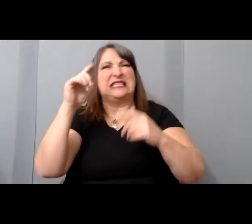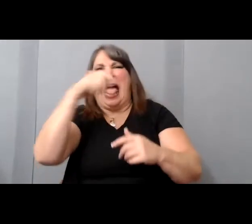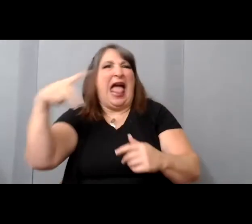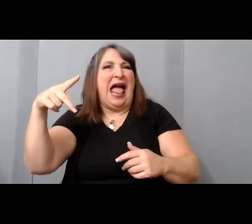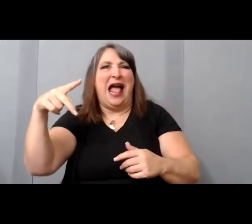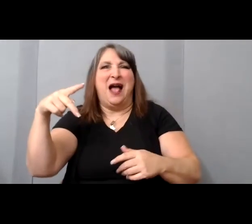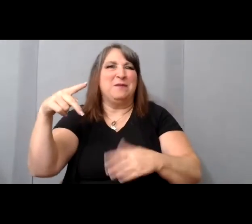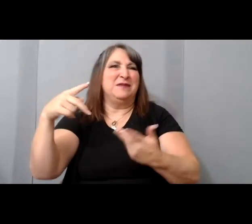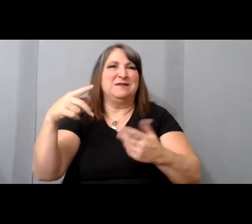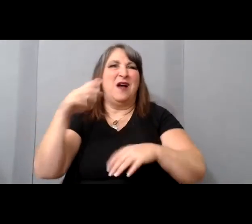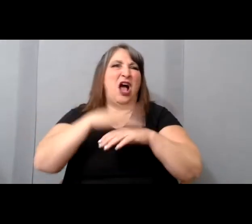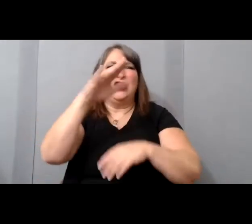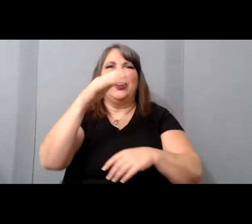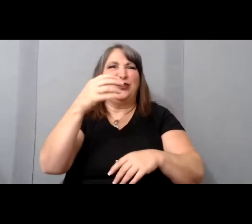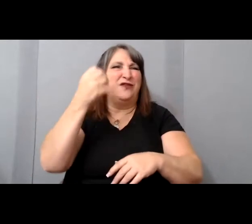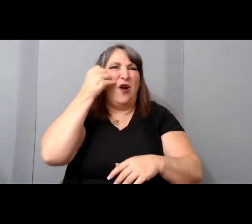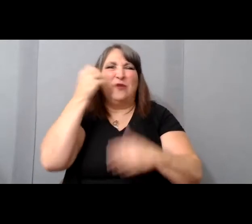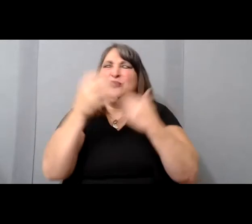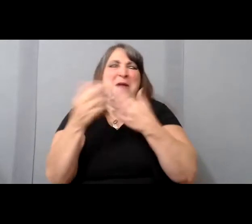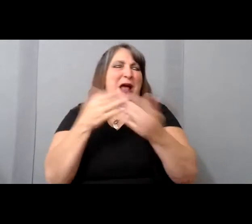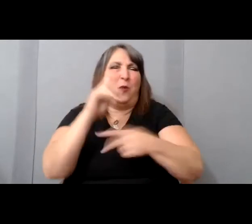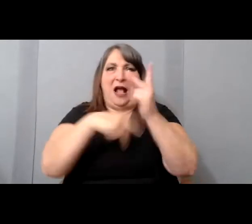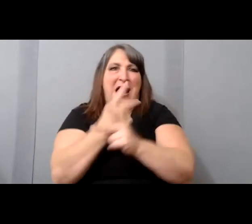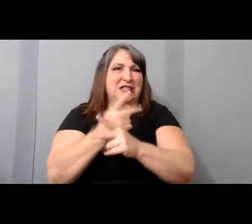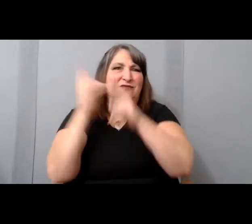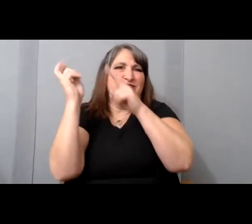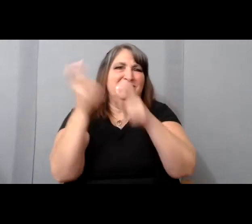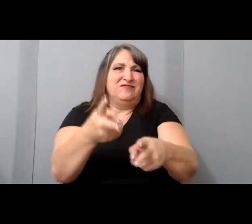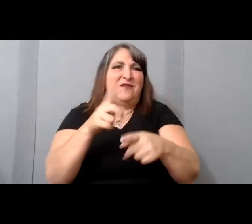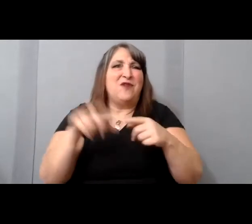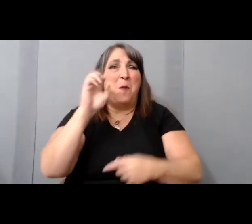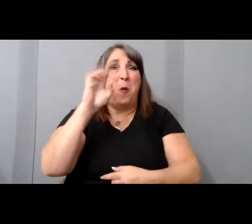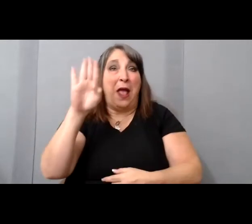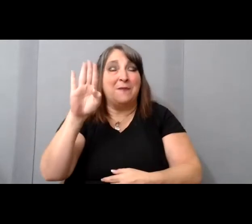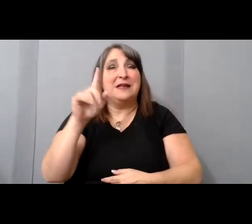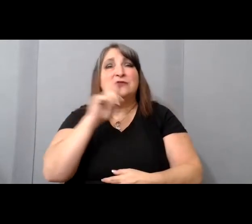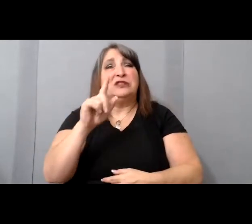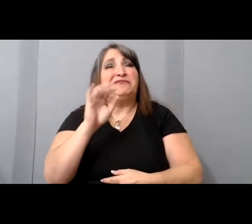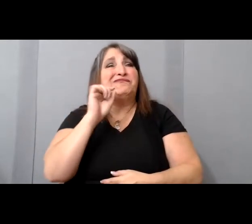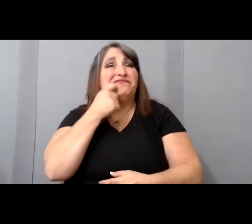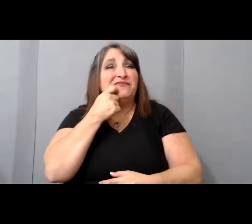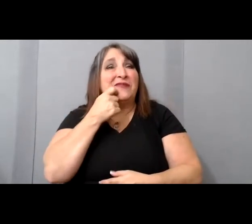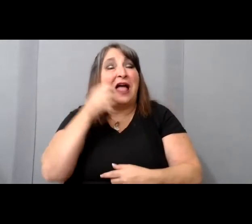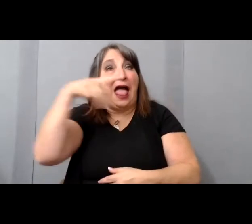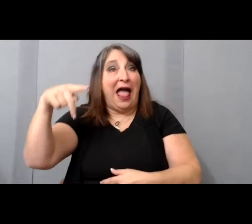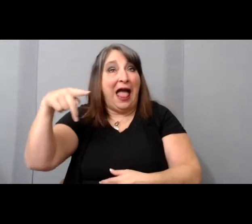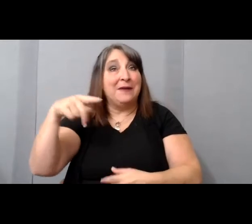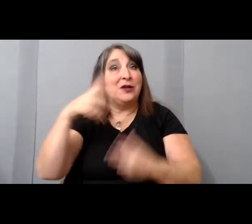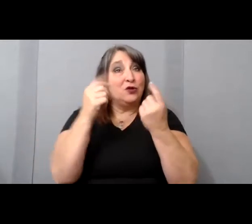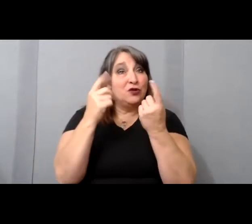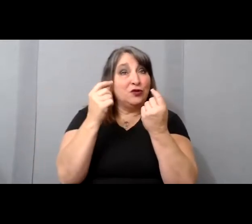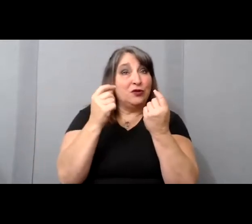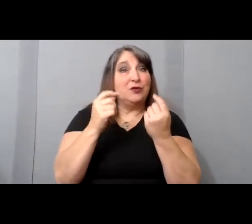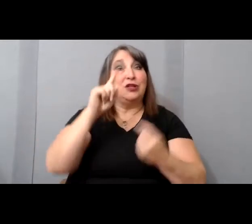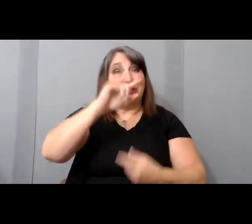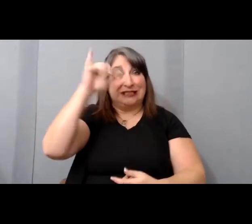your URL, regardless of your phone type. It's just off the web. It's a clean little app. And what it does is you plug in your